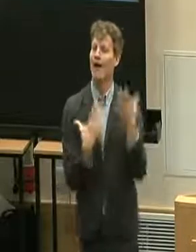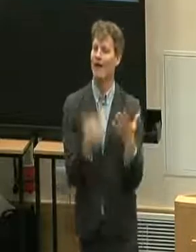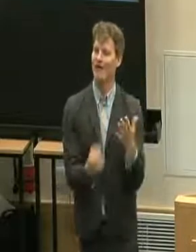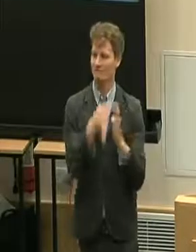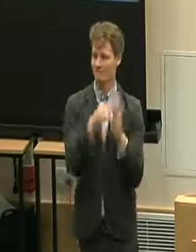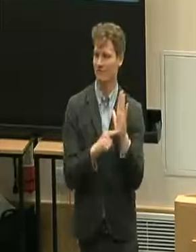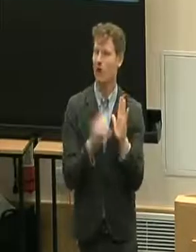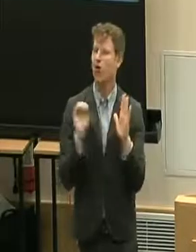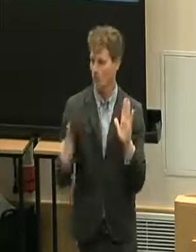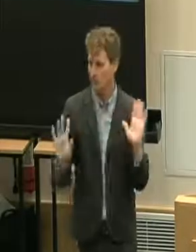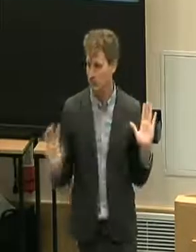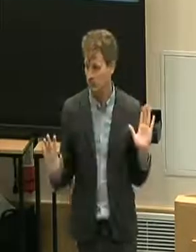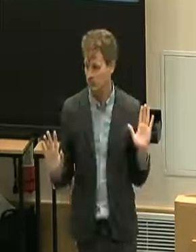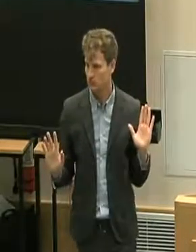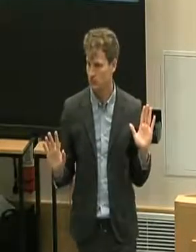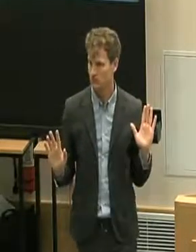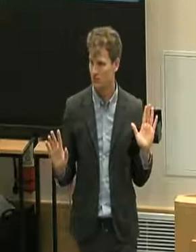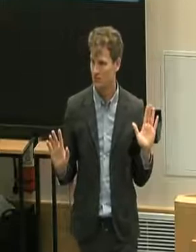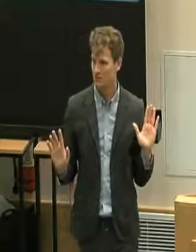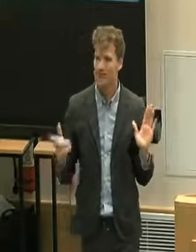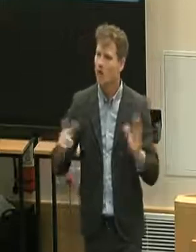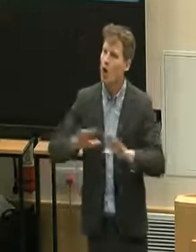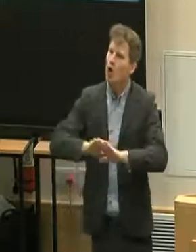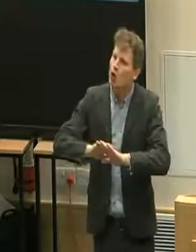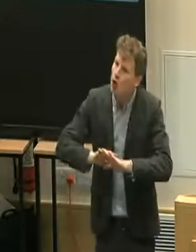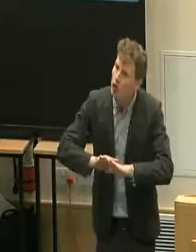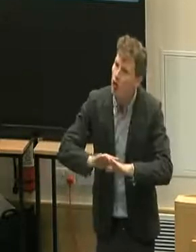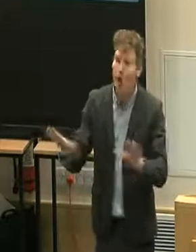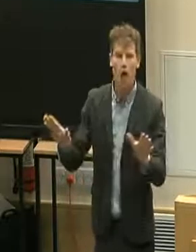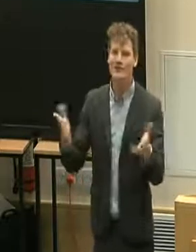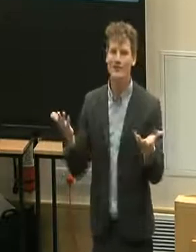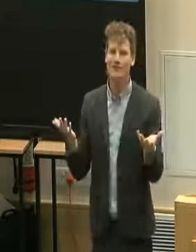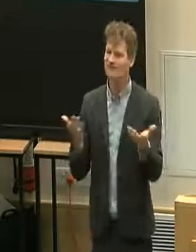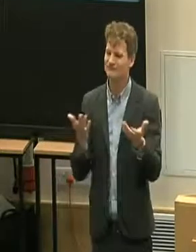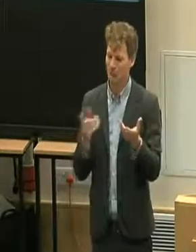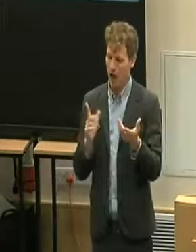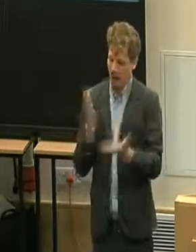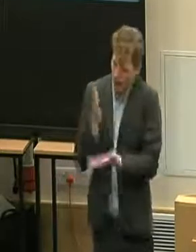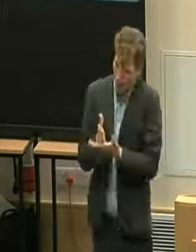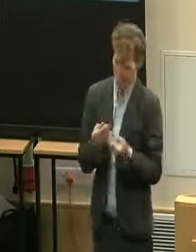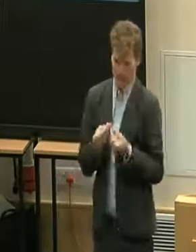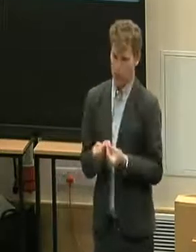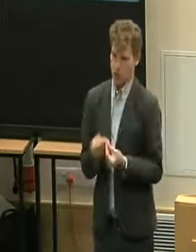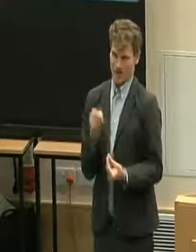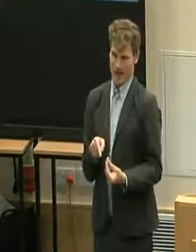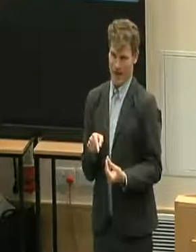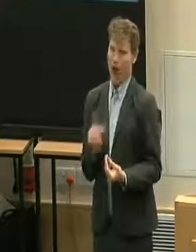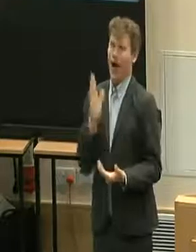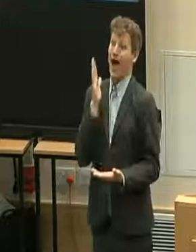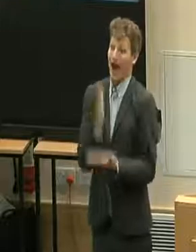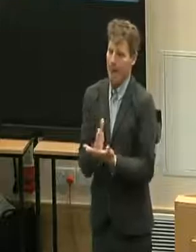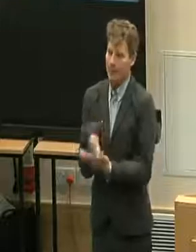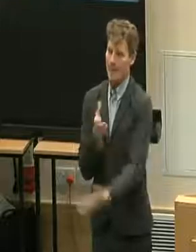values. They're mere puffs of expression. Underlying it is power. I'm a